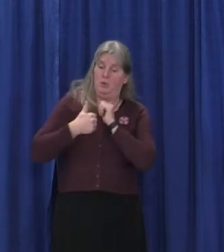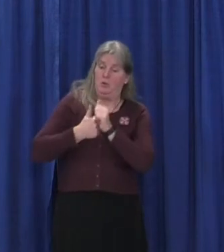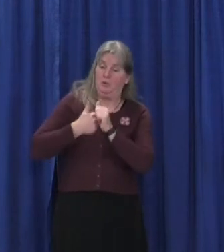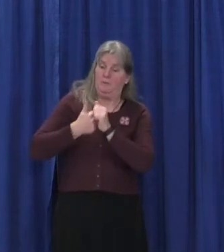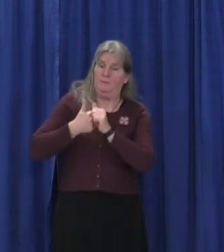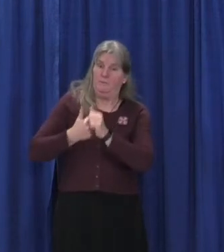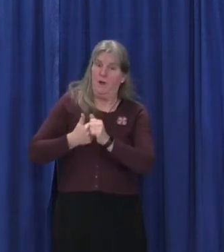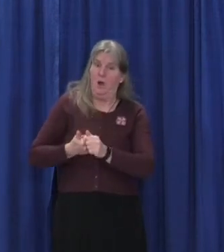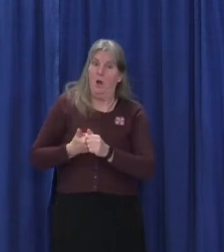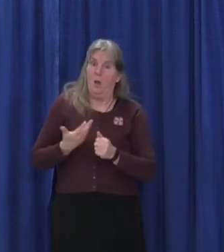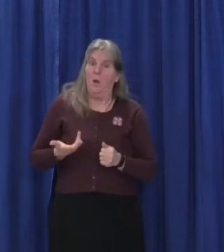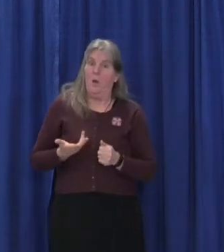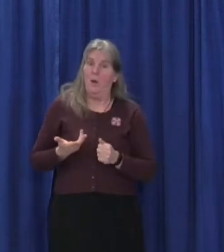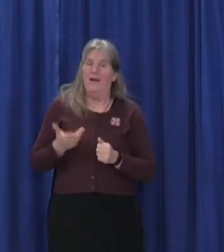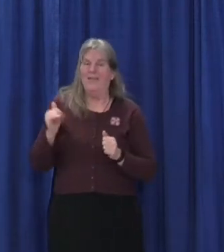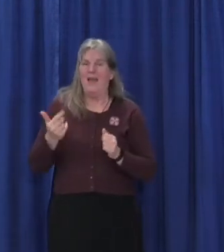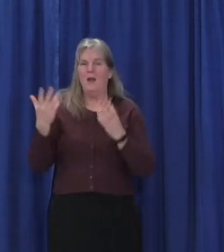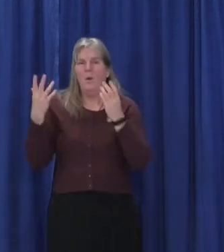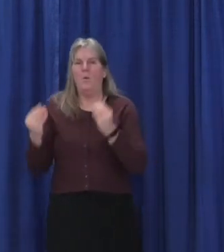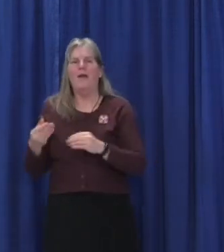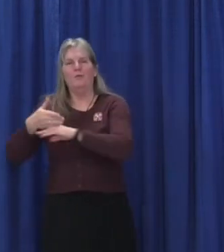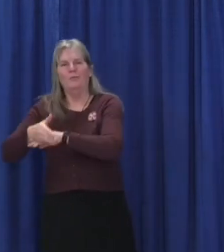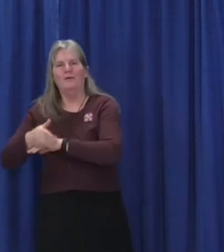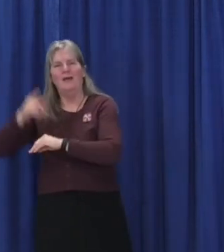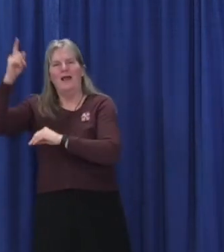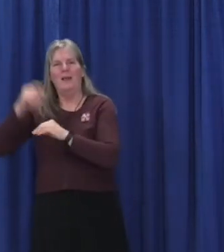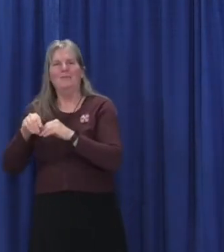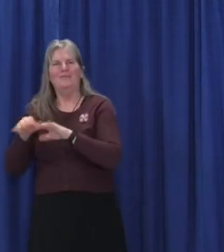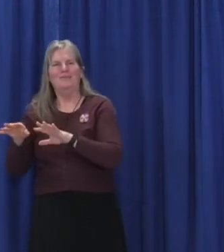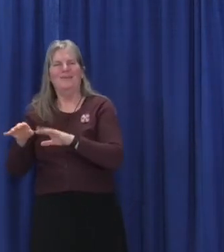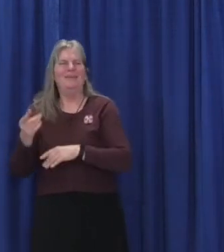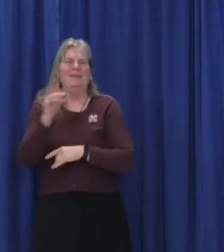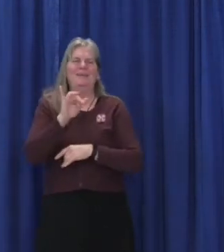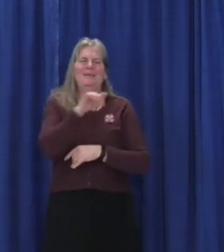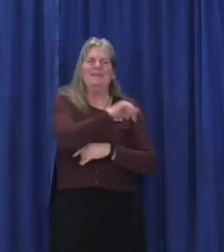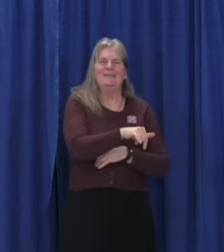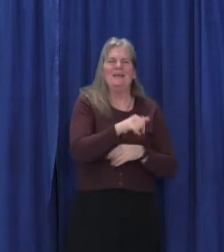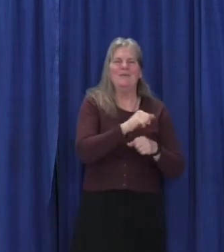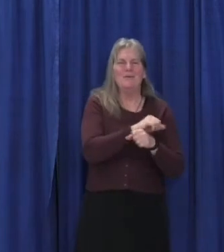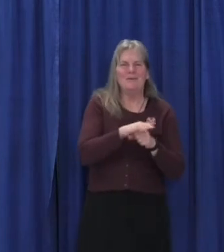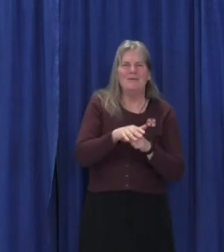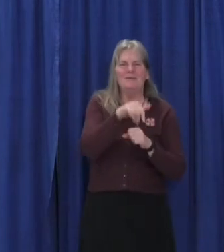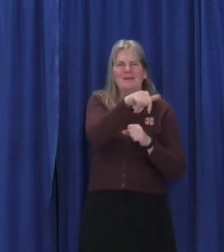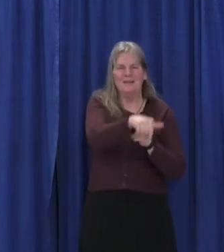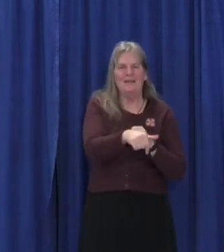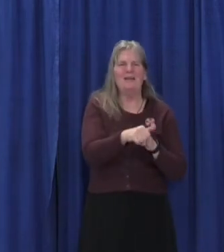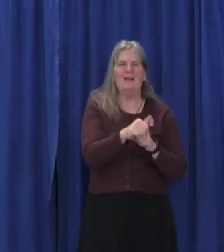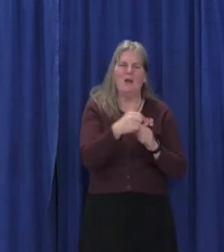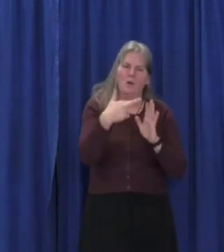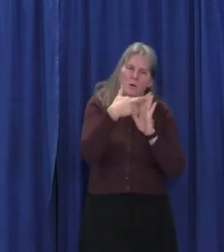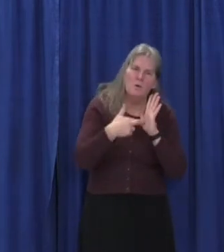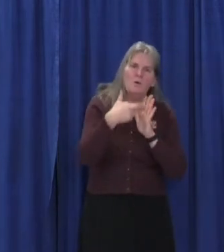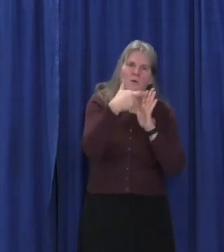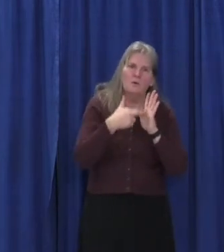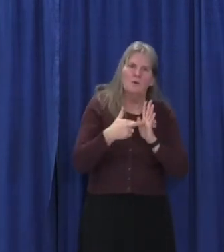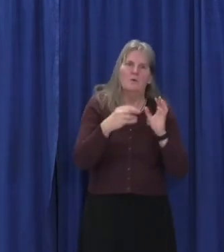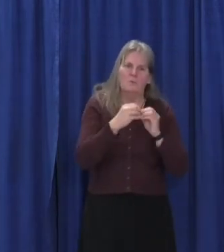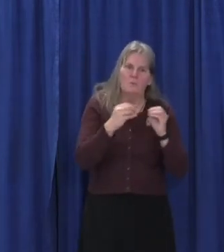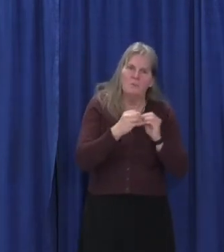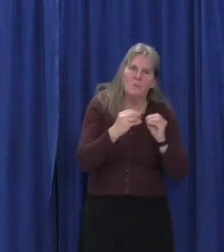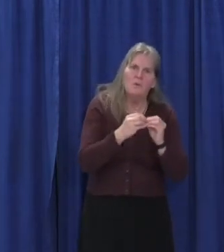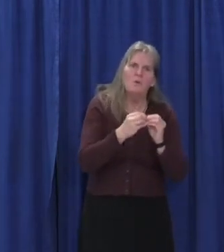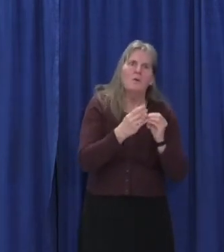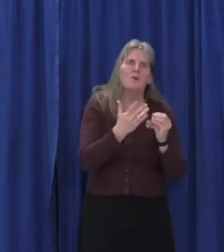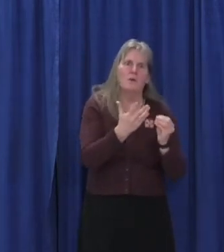here in Yukon and limiting that spread, what Omicron does is it turns up the intensity and the heat so that that wet